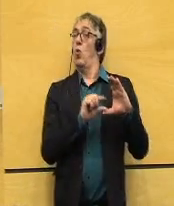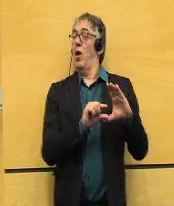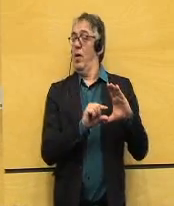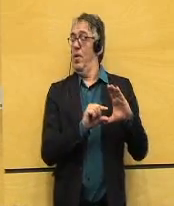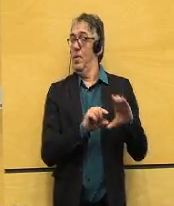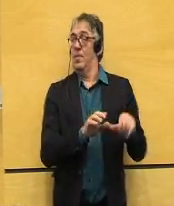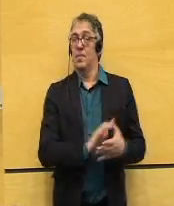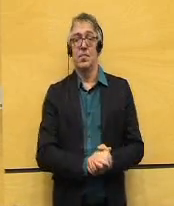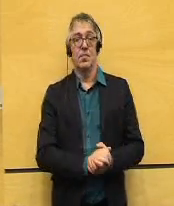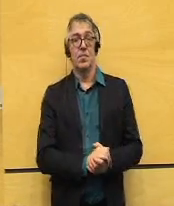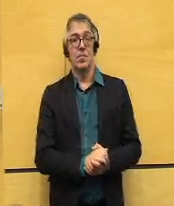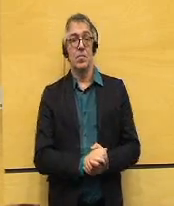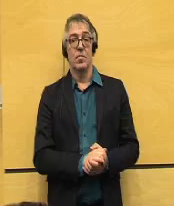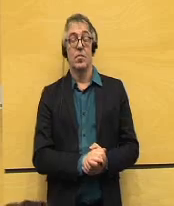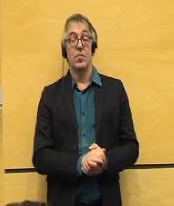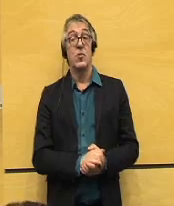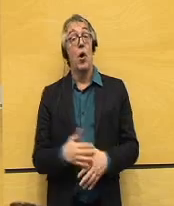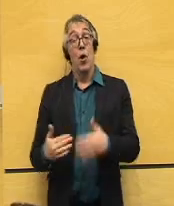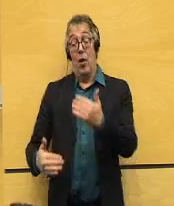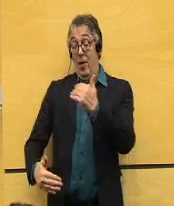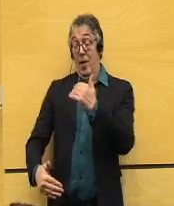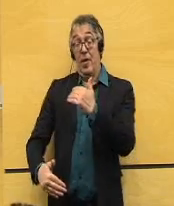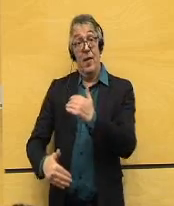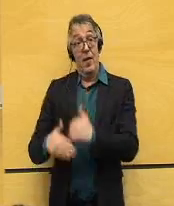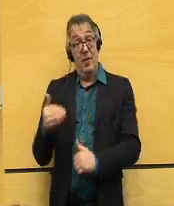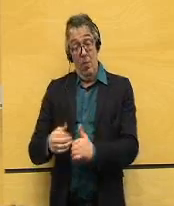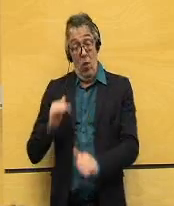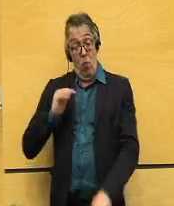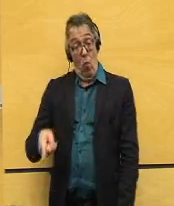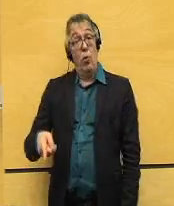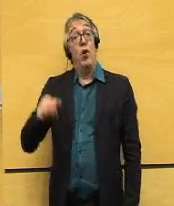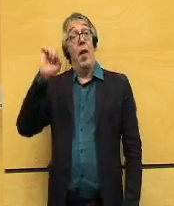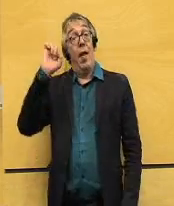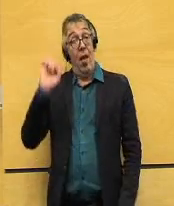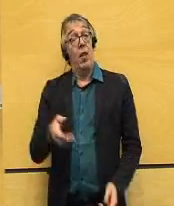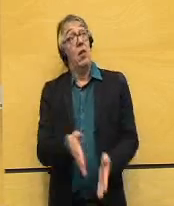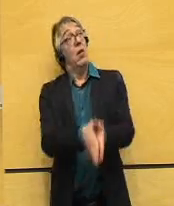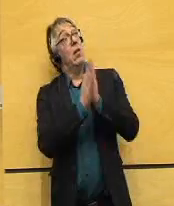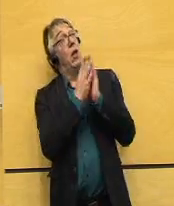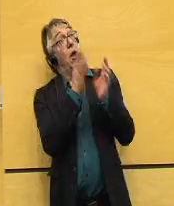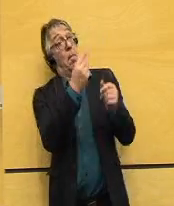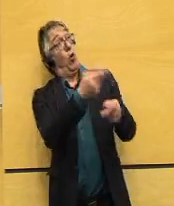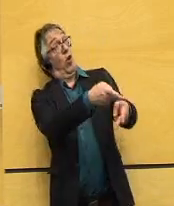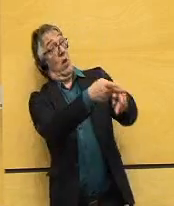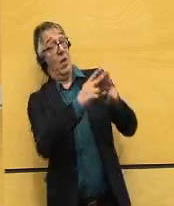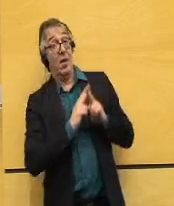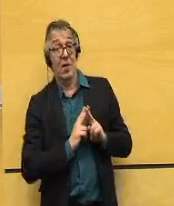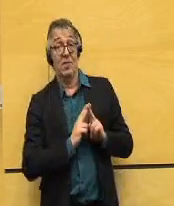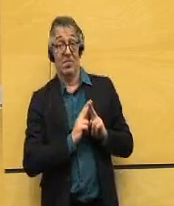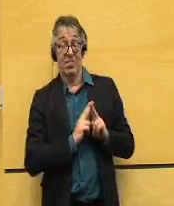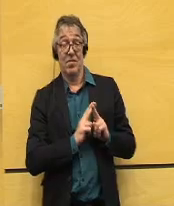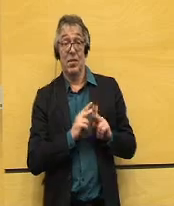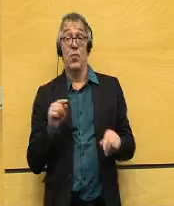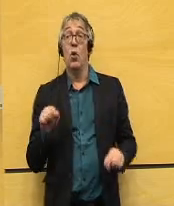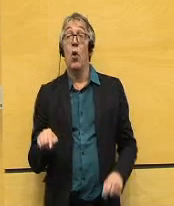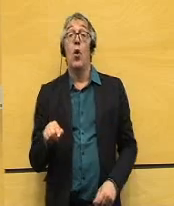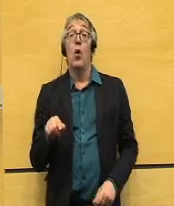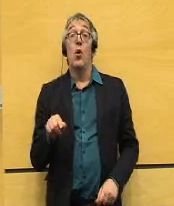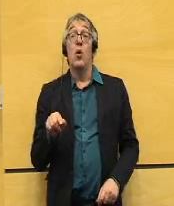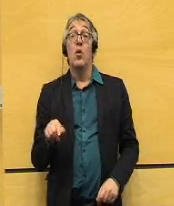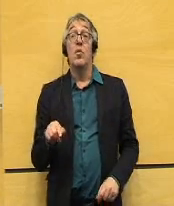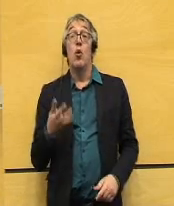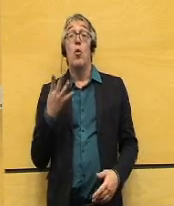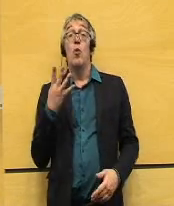for entrepreneurs with disabilities, and the figure is 40% of women